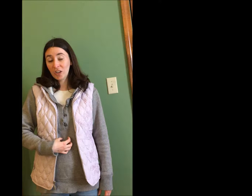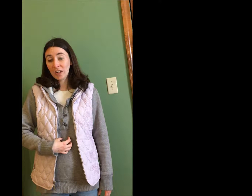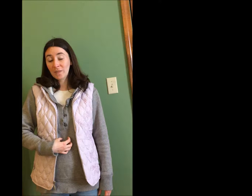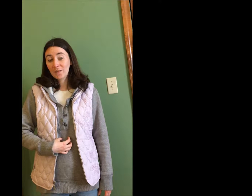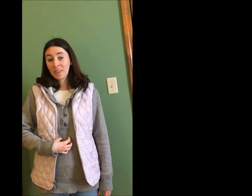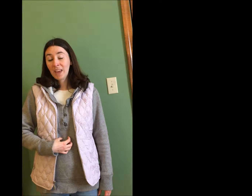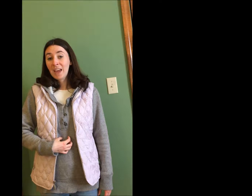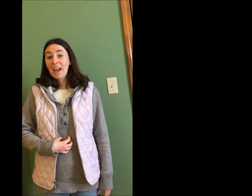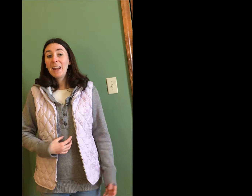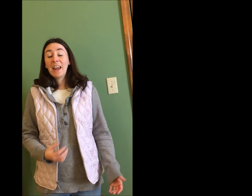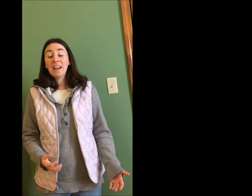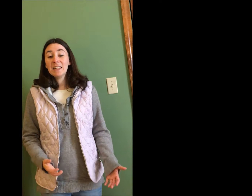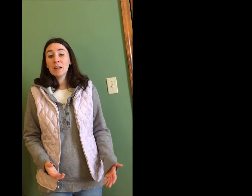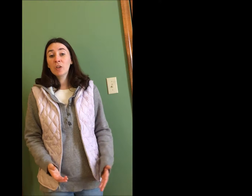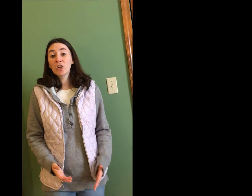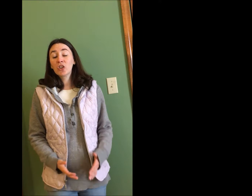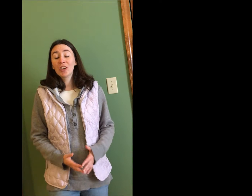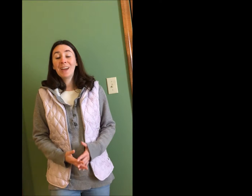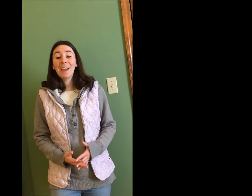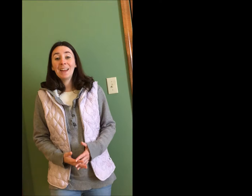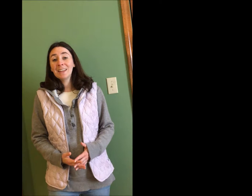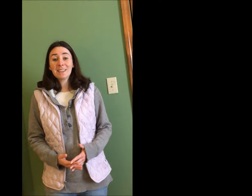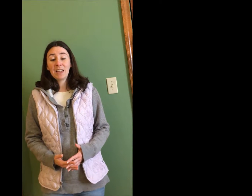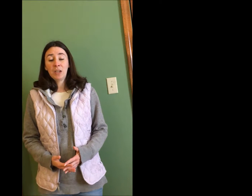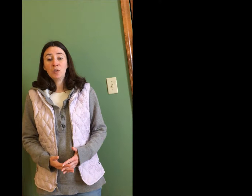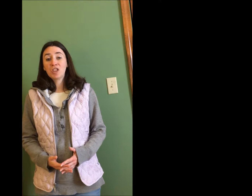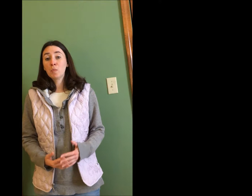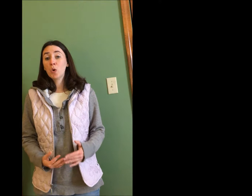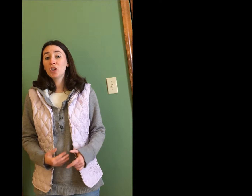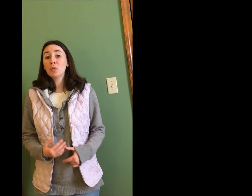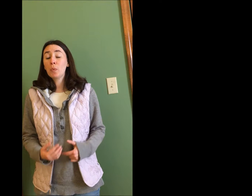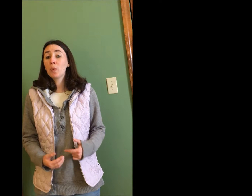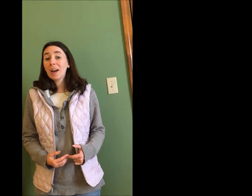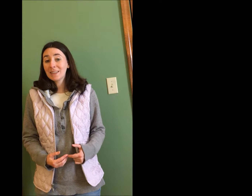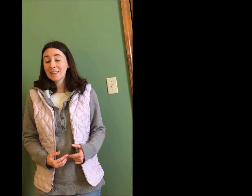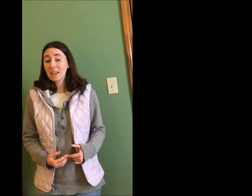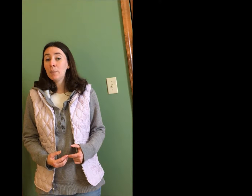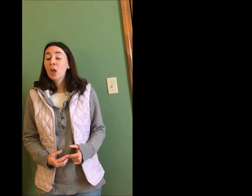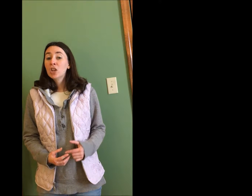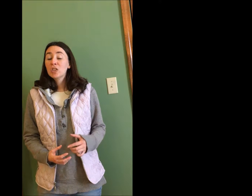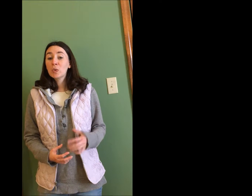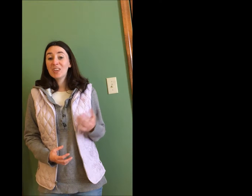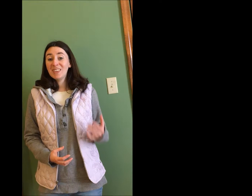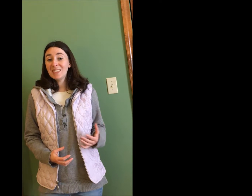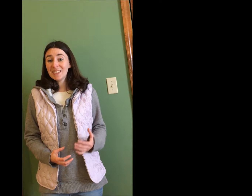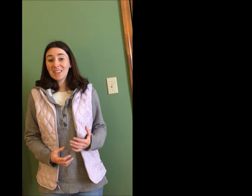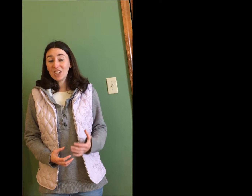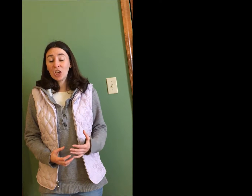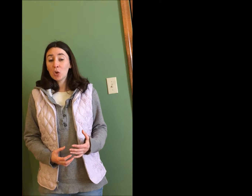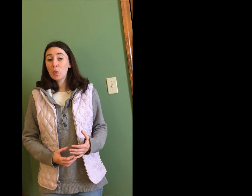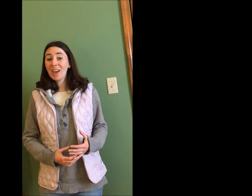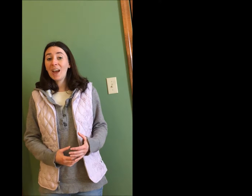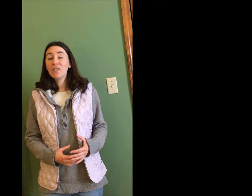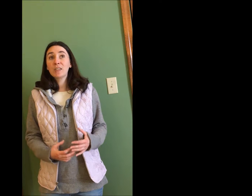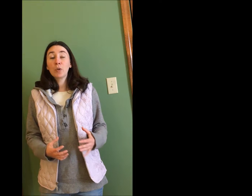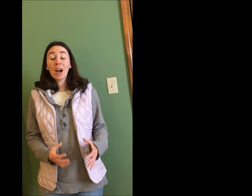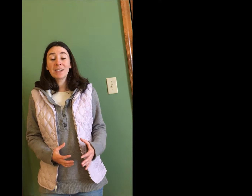Hungry. And anytime that you're learning any sign language, it's important to practice them. So within this CEU, we have